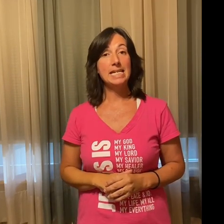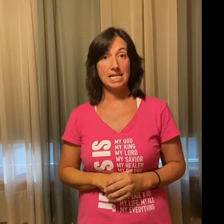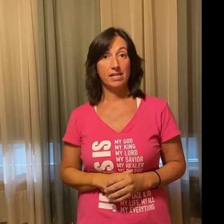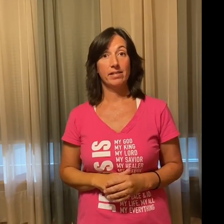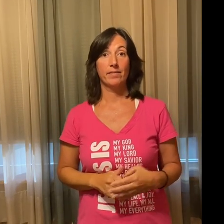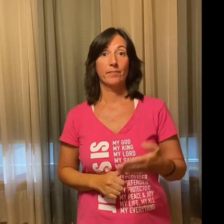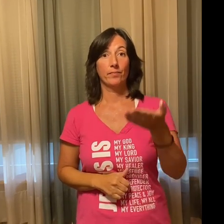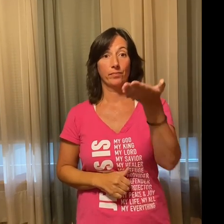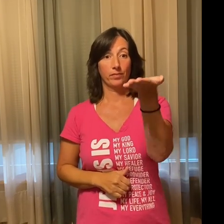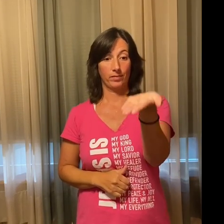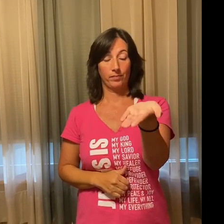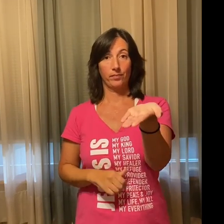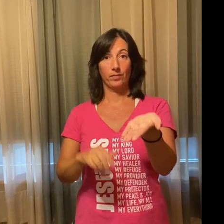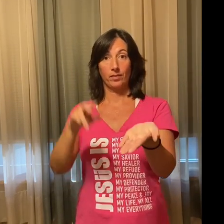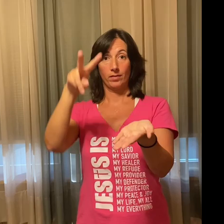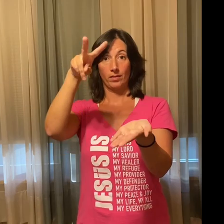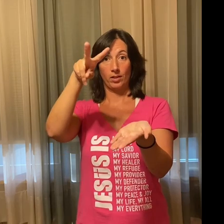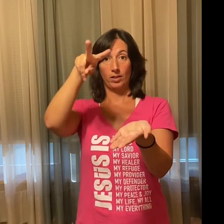Knee.